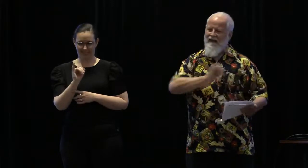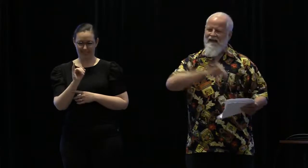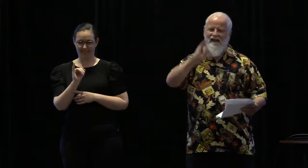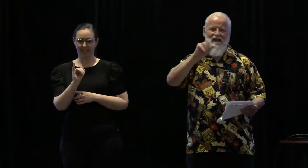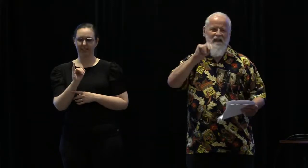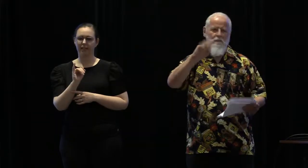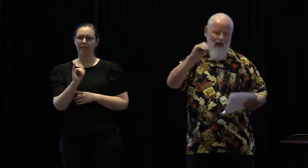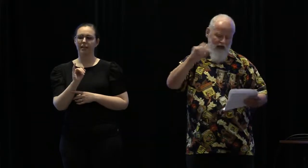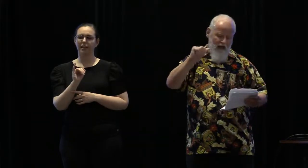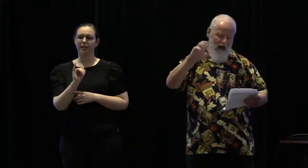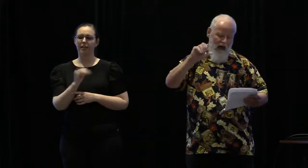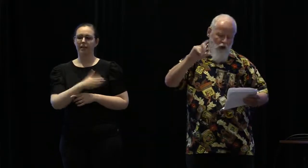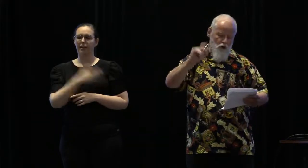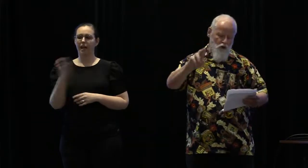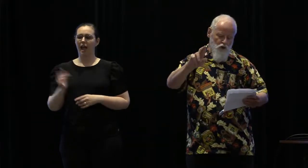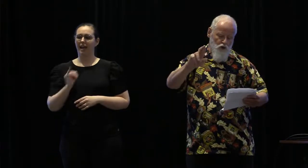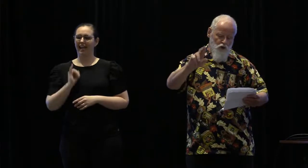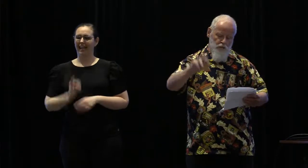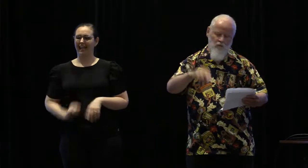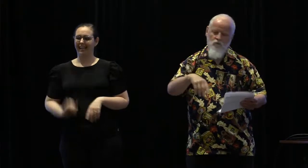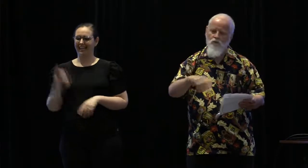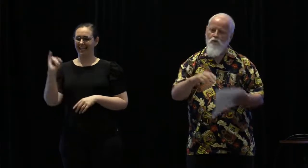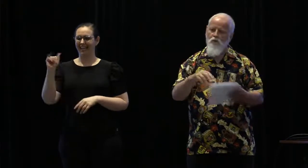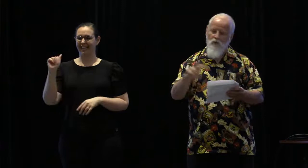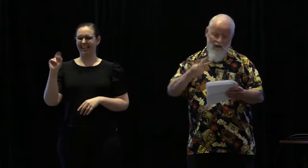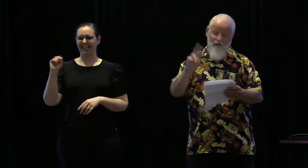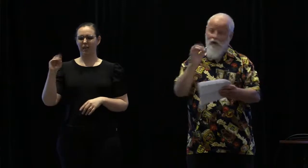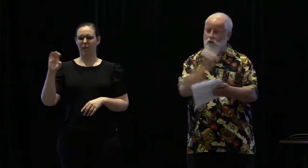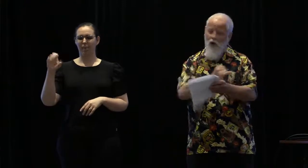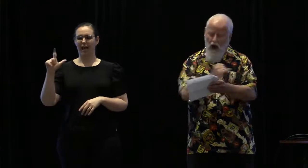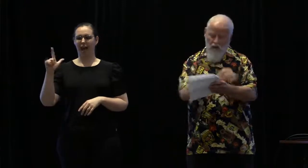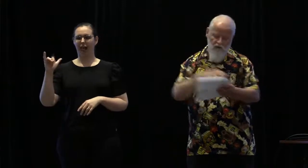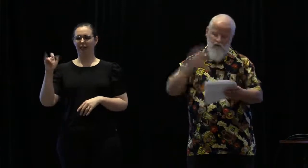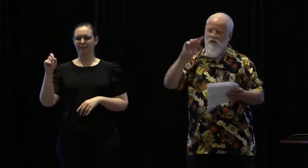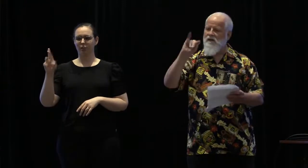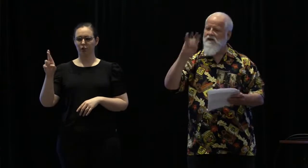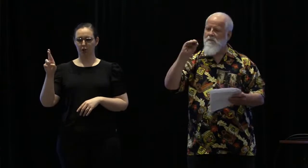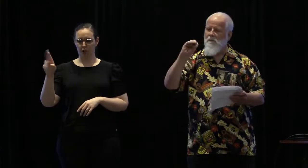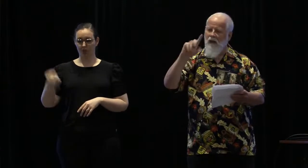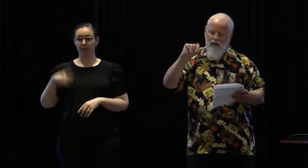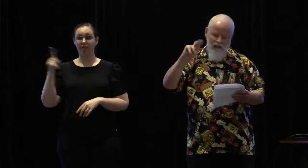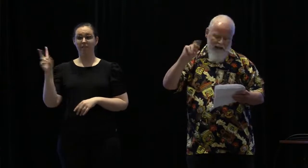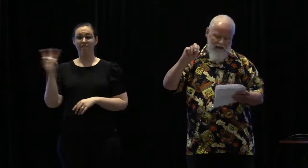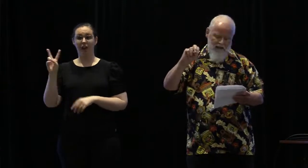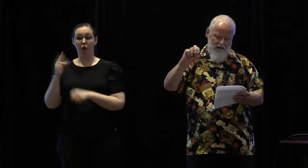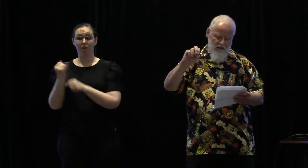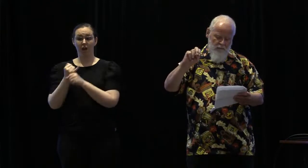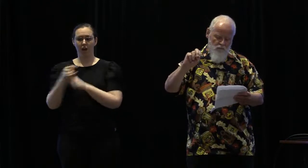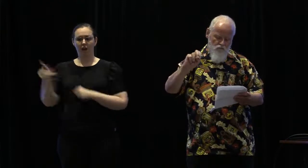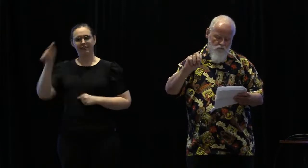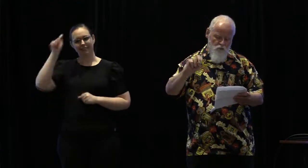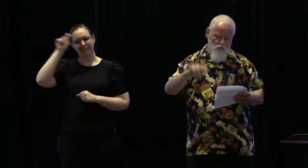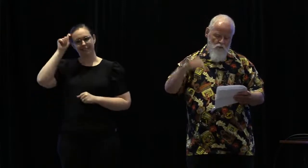And our northern representative is Ian McAllister.